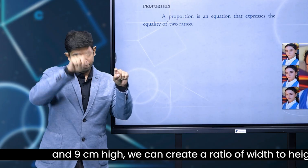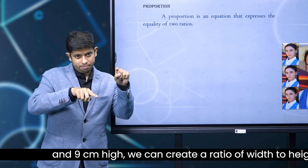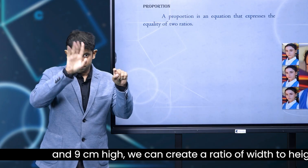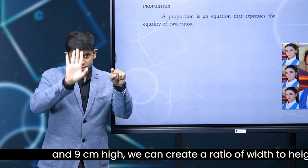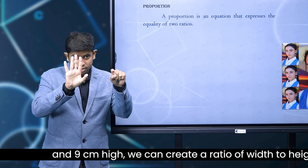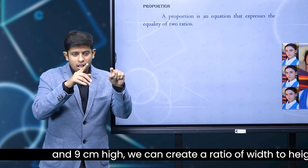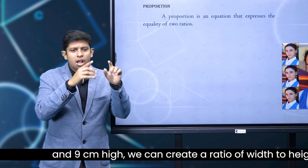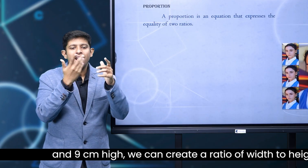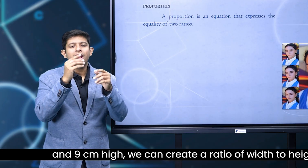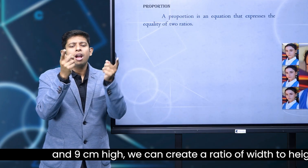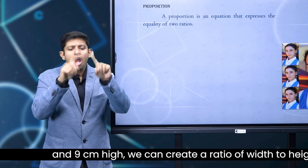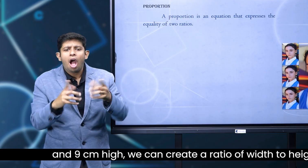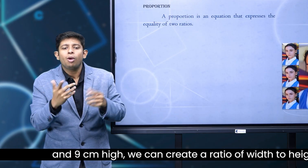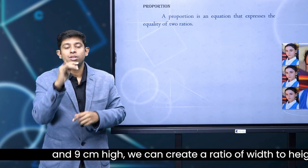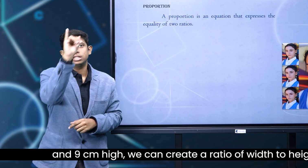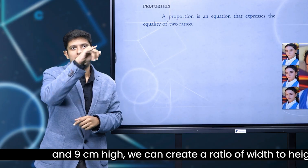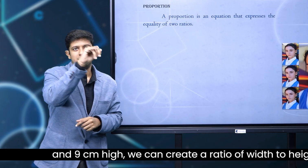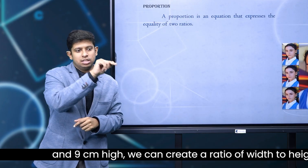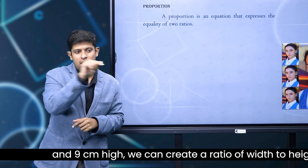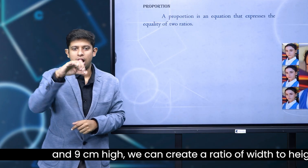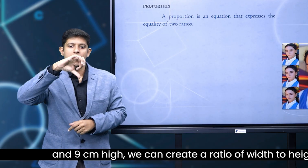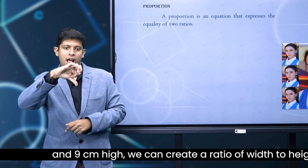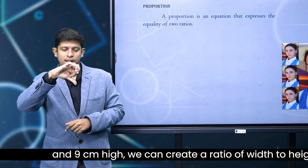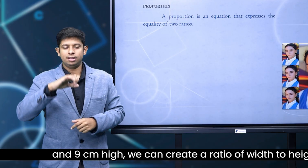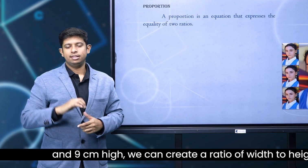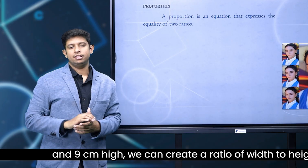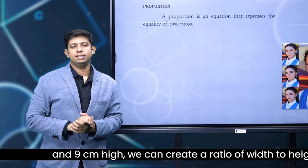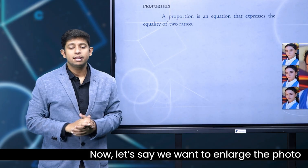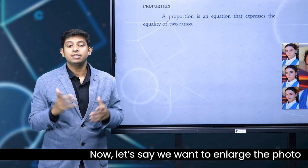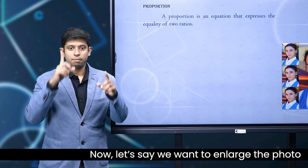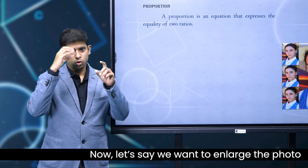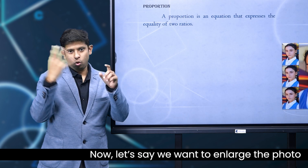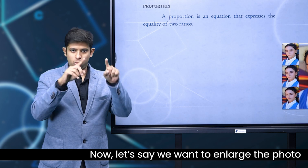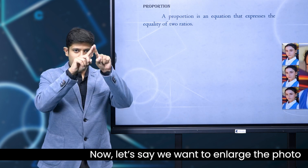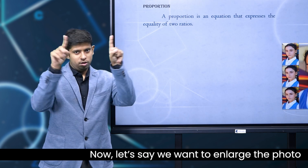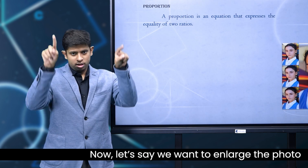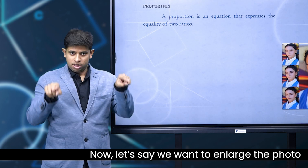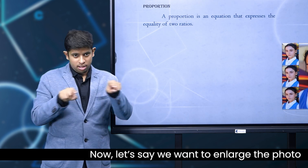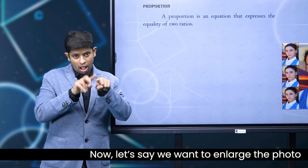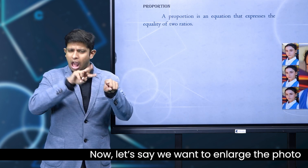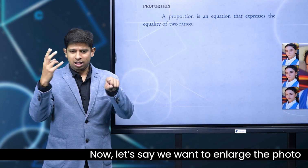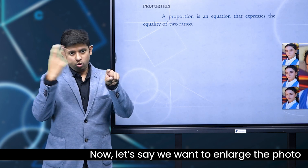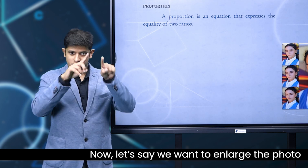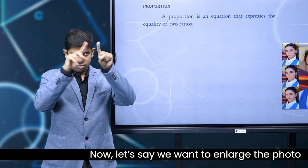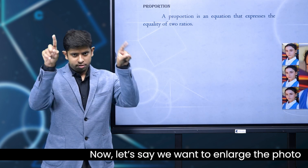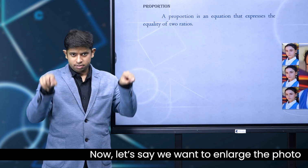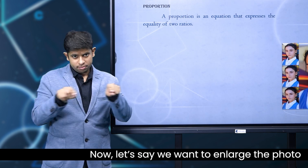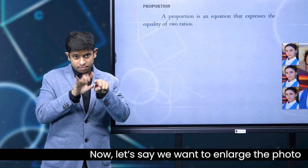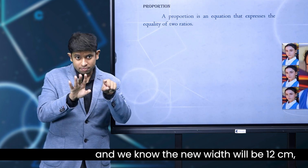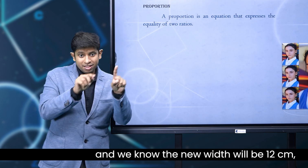a ratio of width to height, 6 by 9. Now let's say we want to enlarge the photo and we know